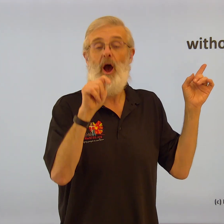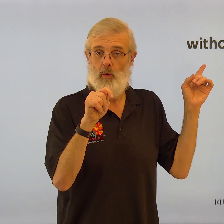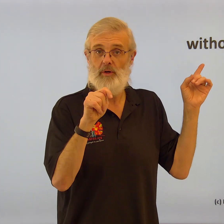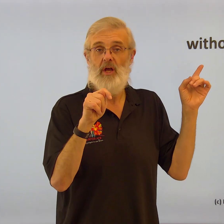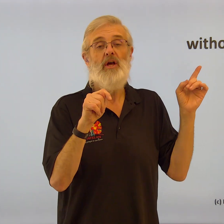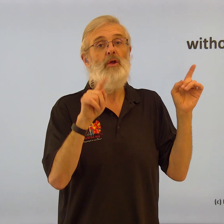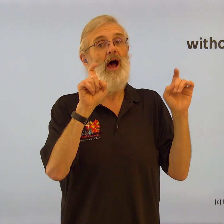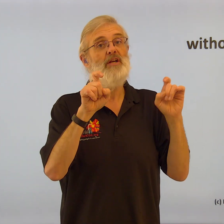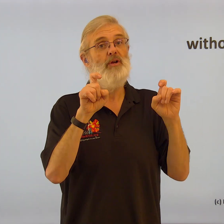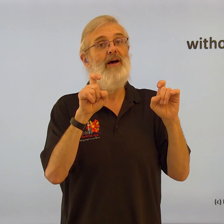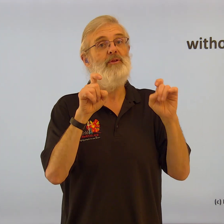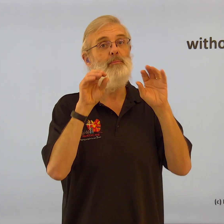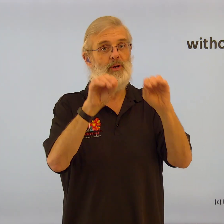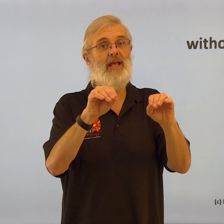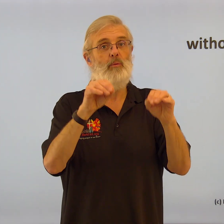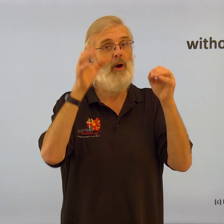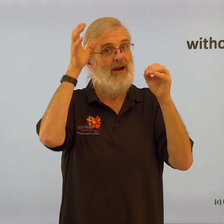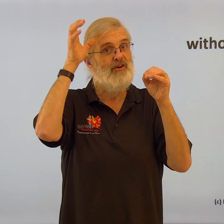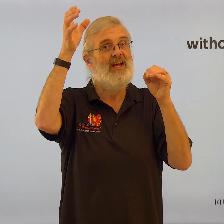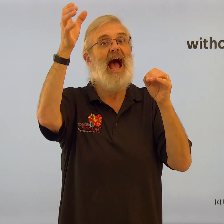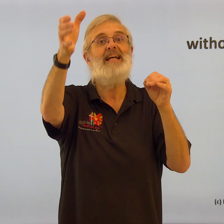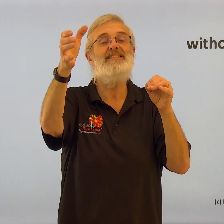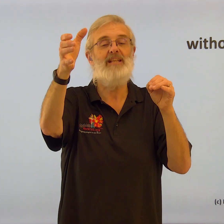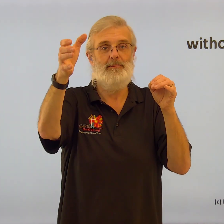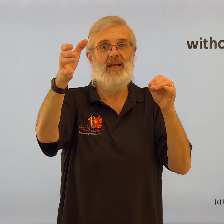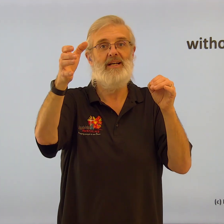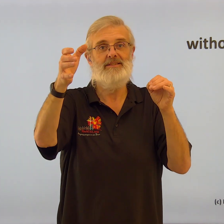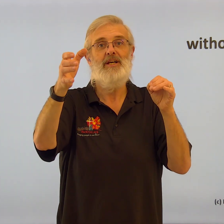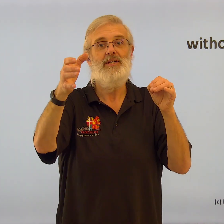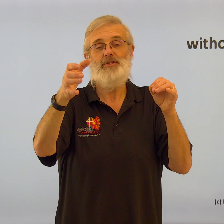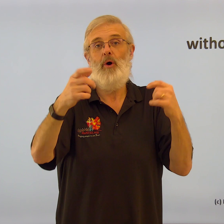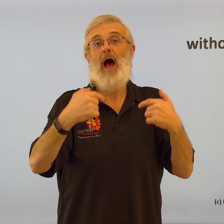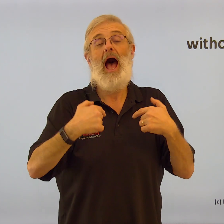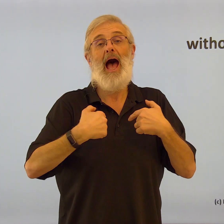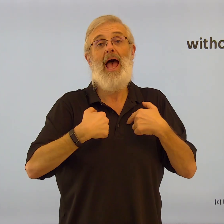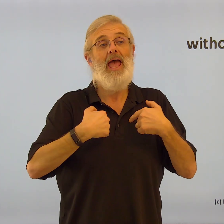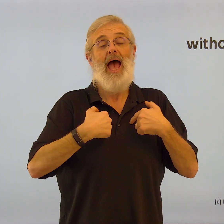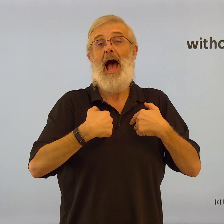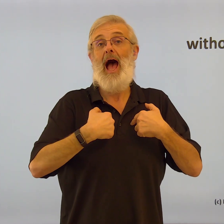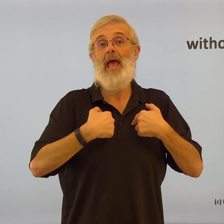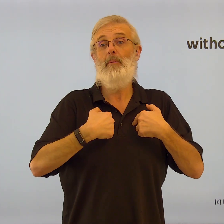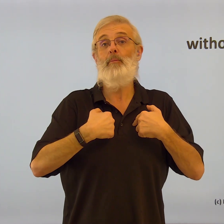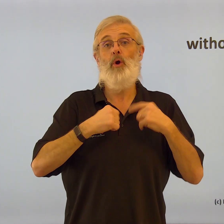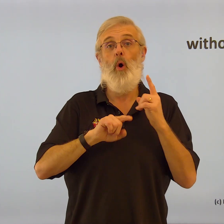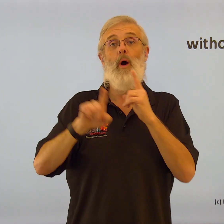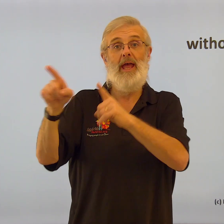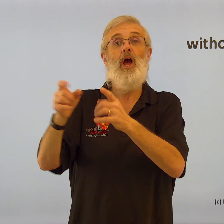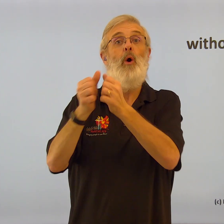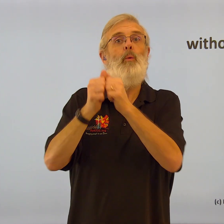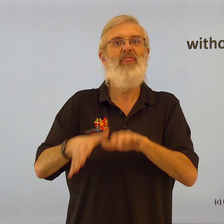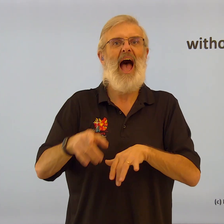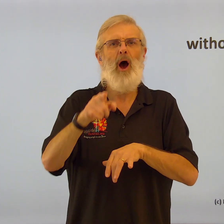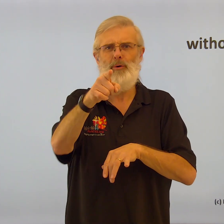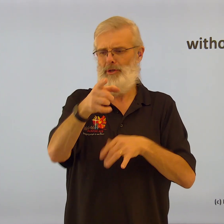you actually have to put in whatever the concept is. So, I am going without you.